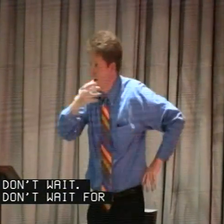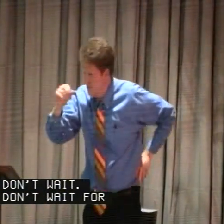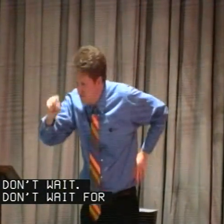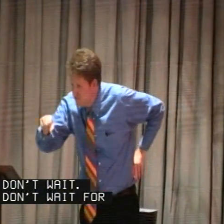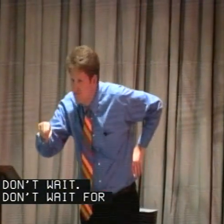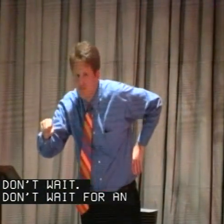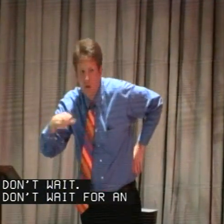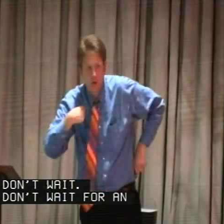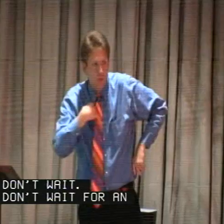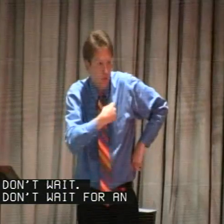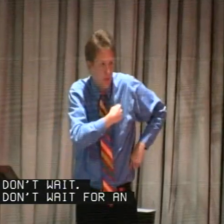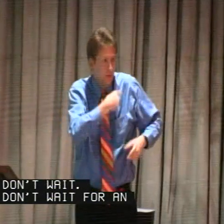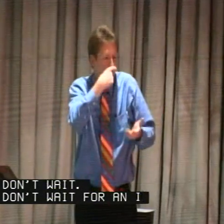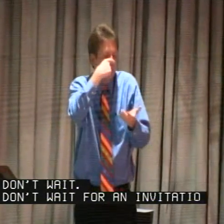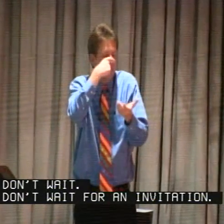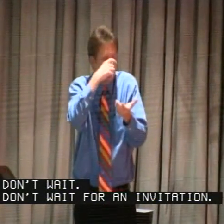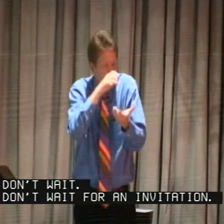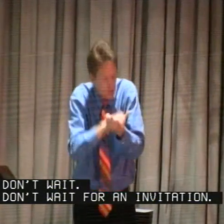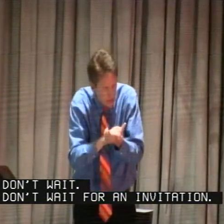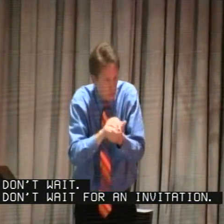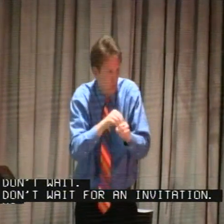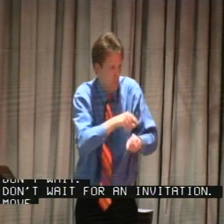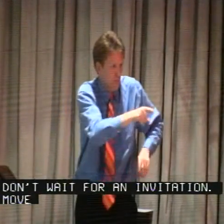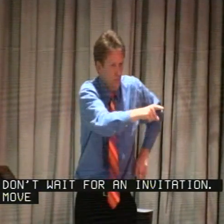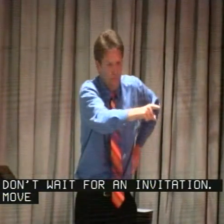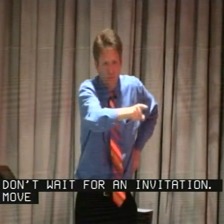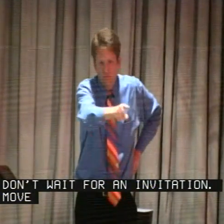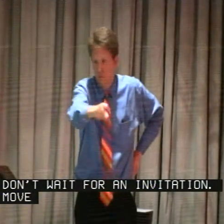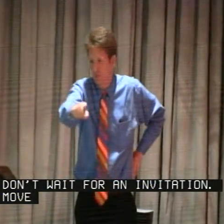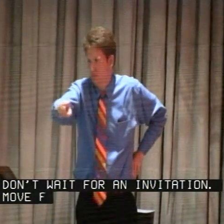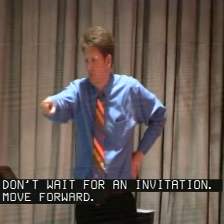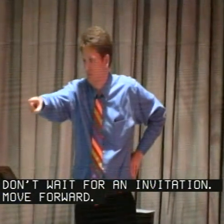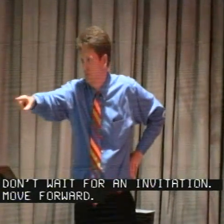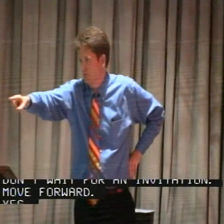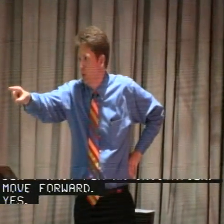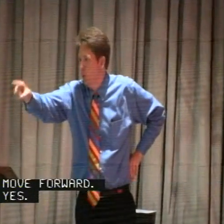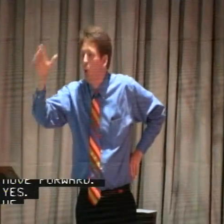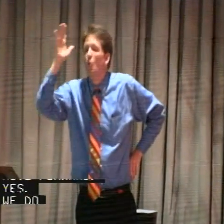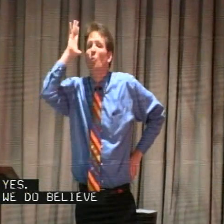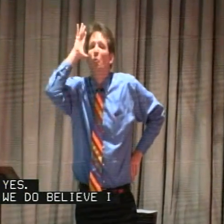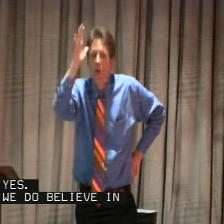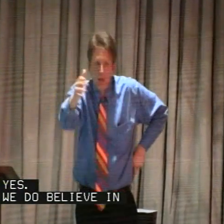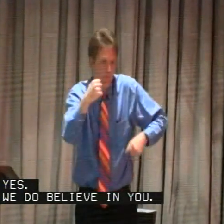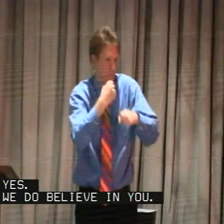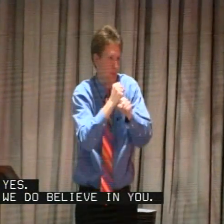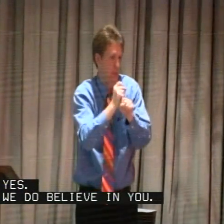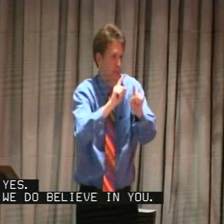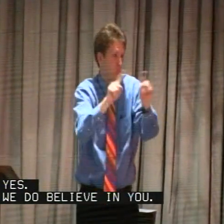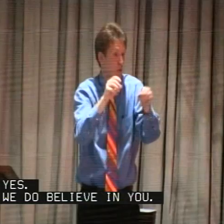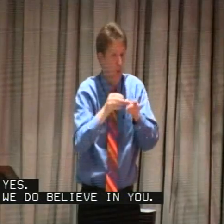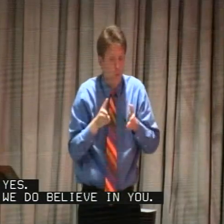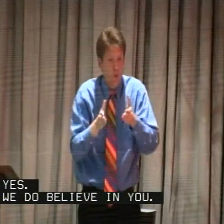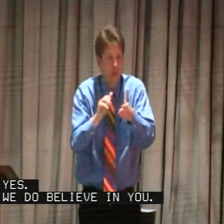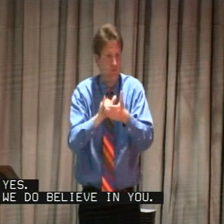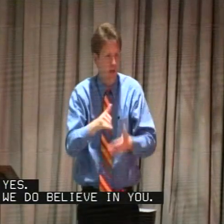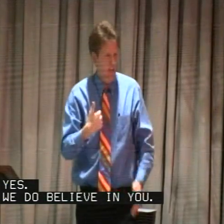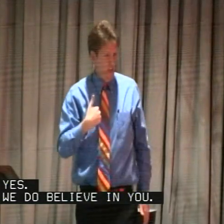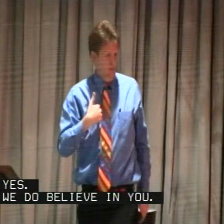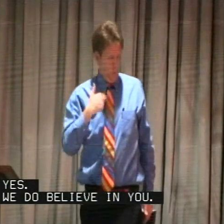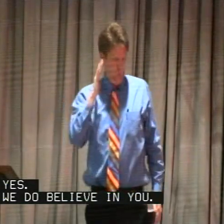forward. Yes, we do believe in you. And you will make a difference in